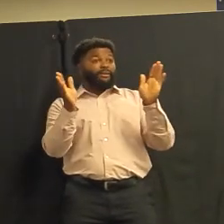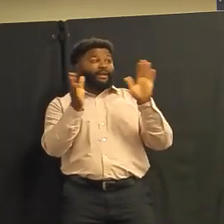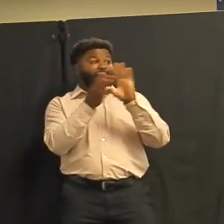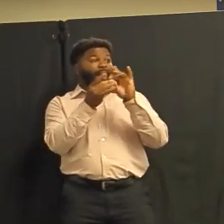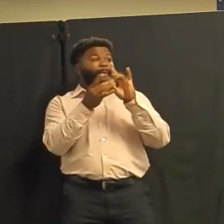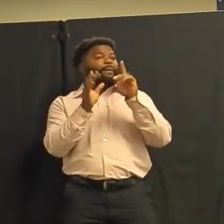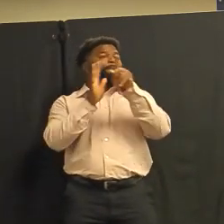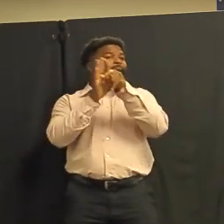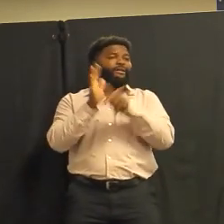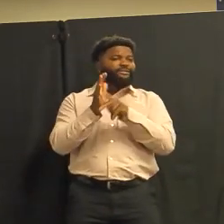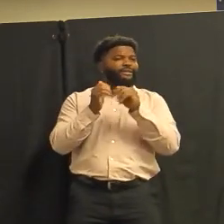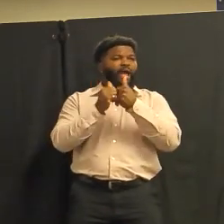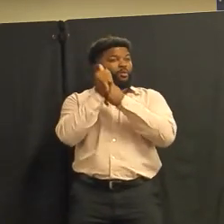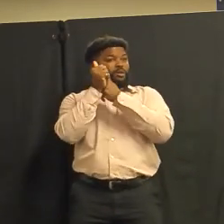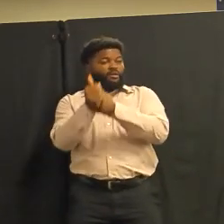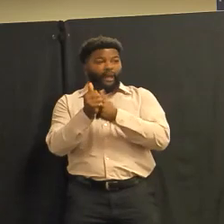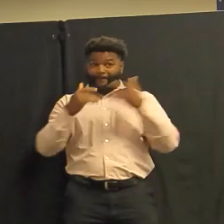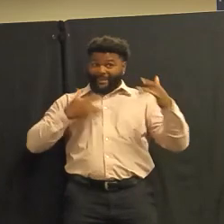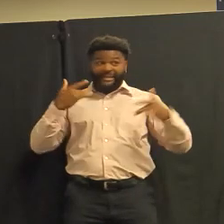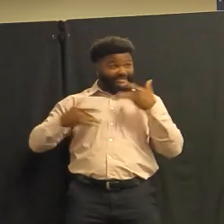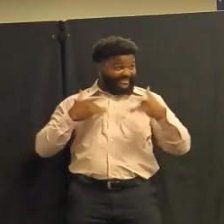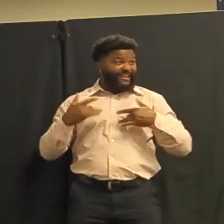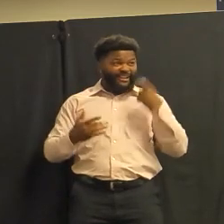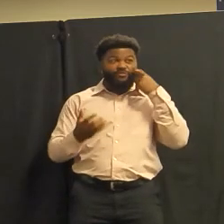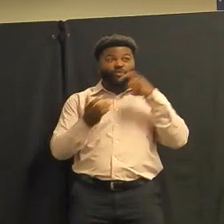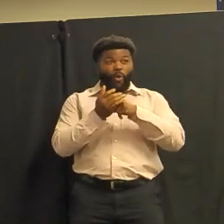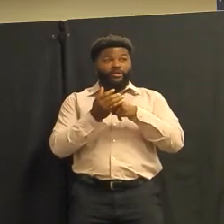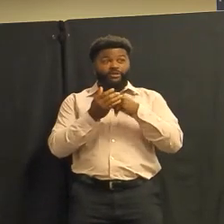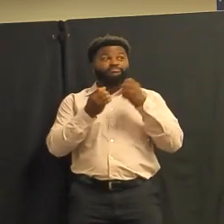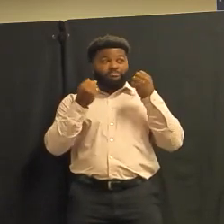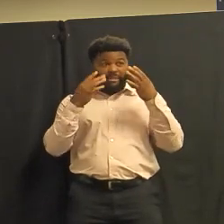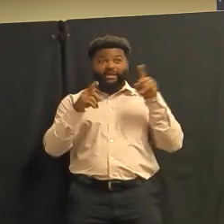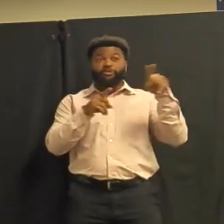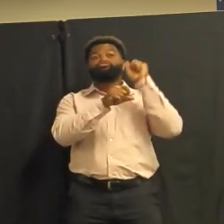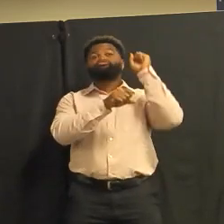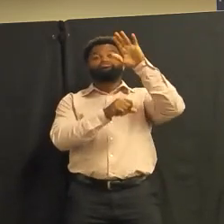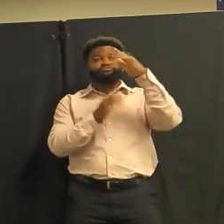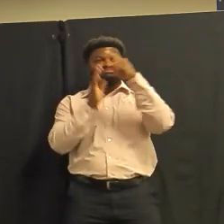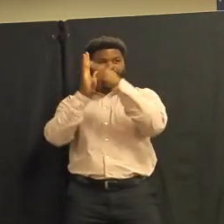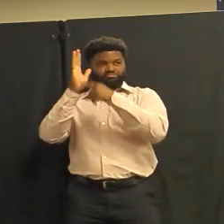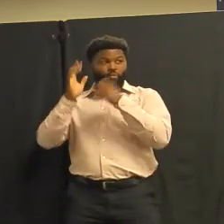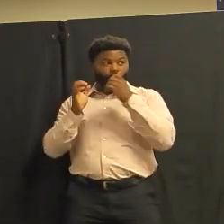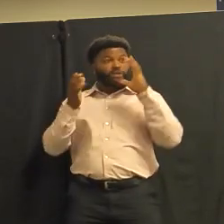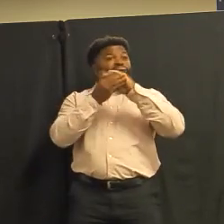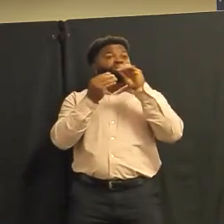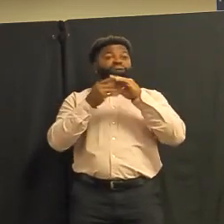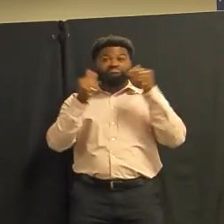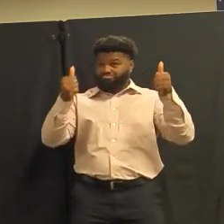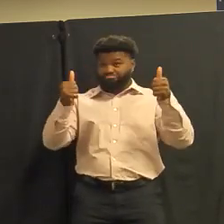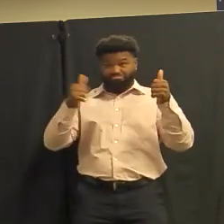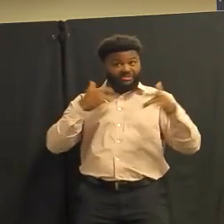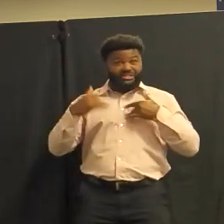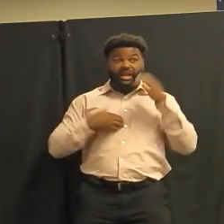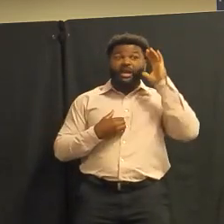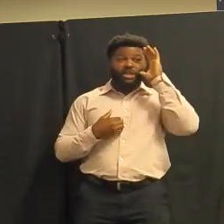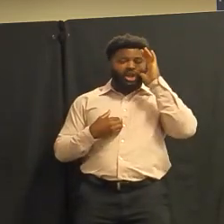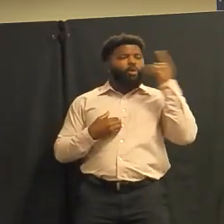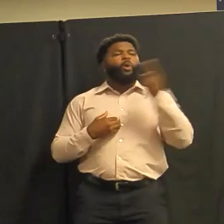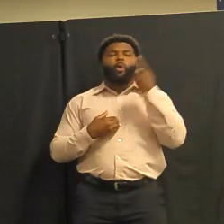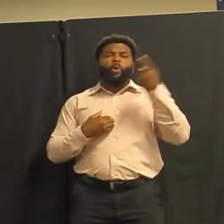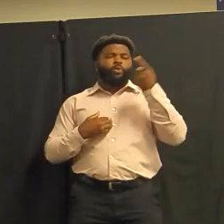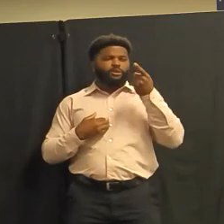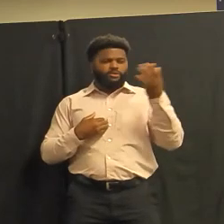procedures. Excited to see that we have several of you wanting to speak tonight. We always welcome